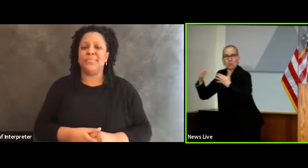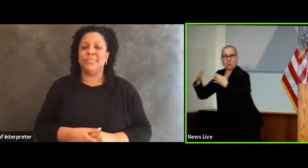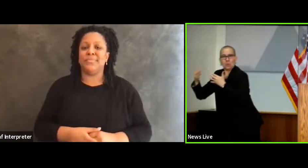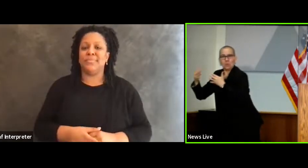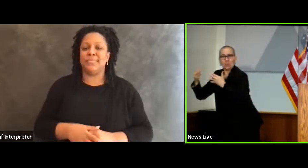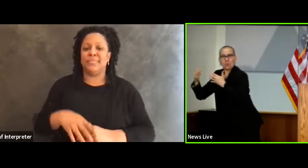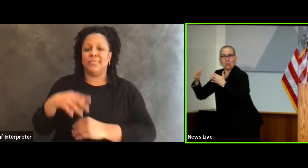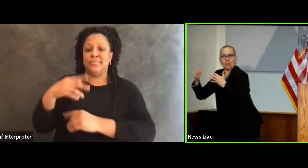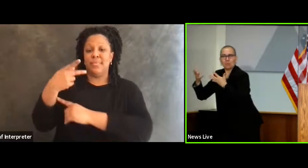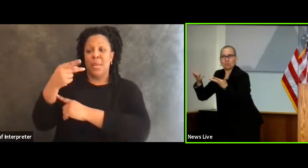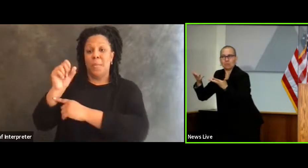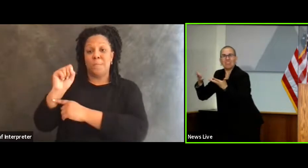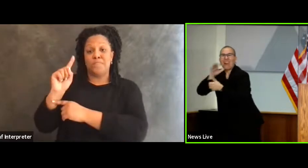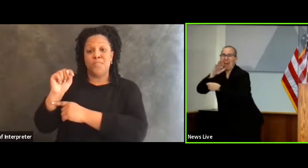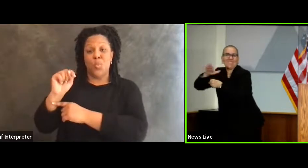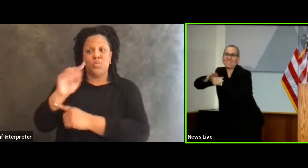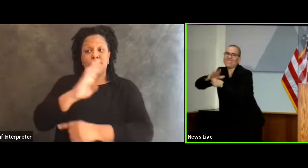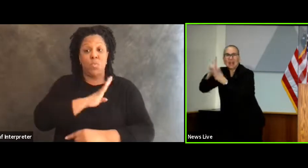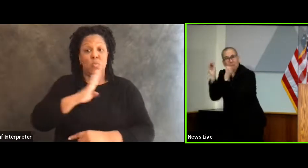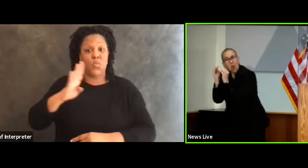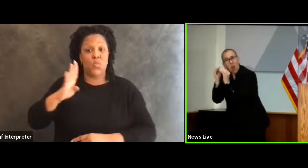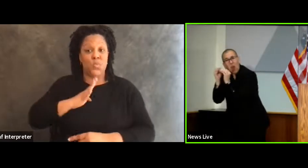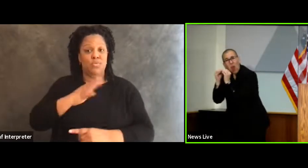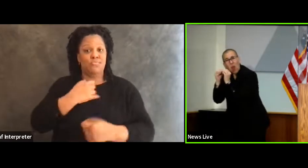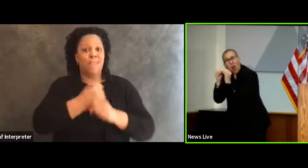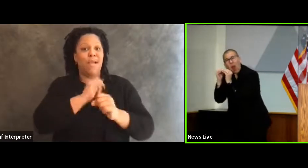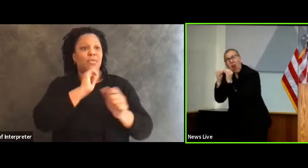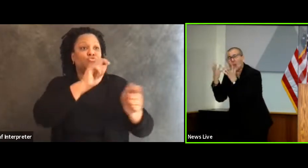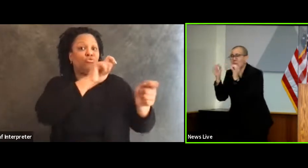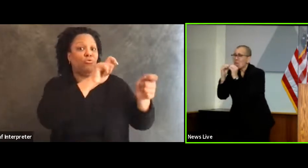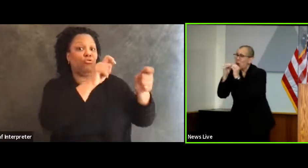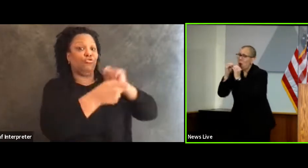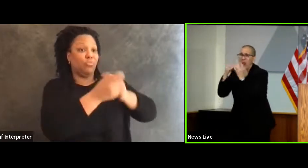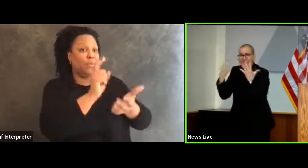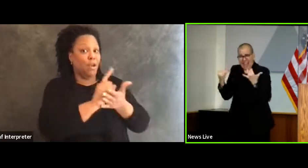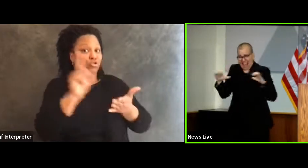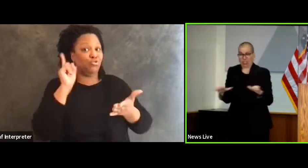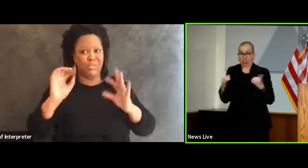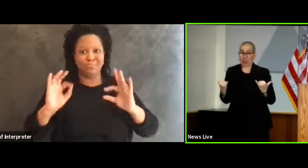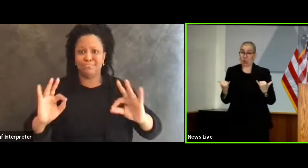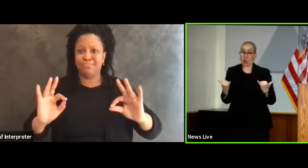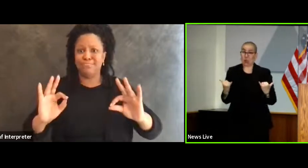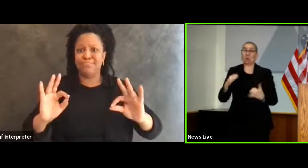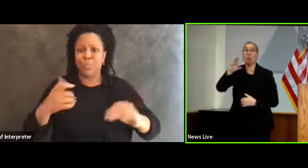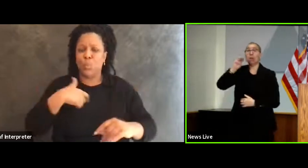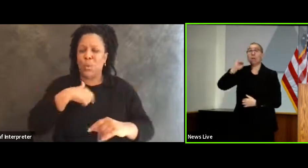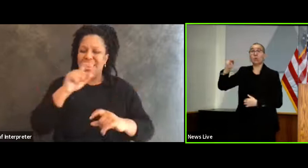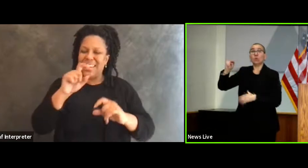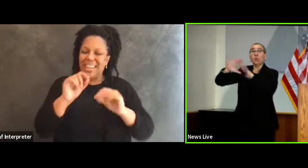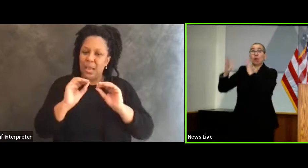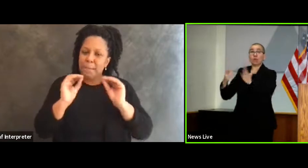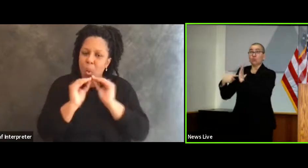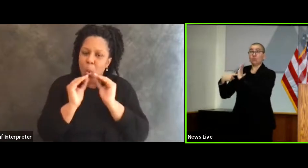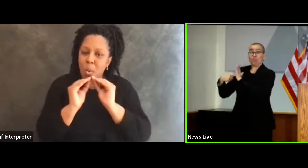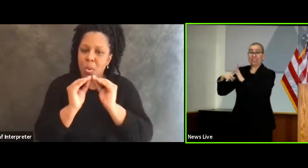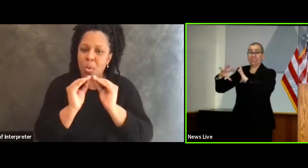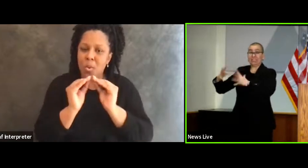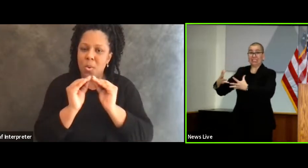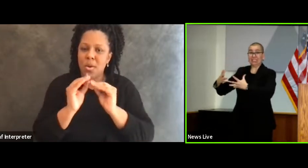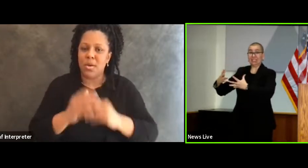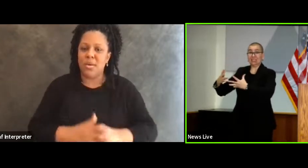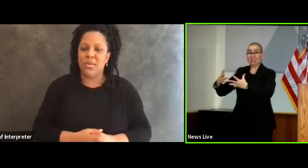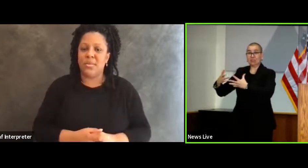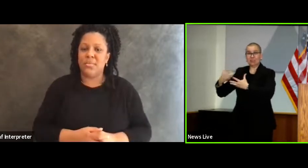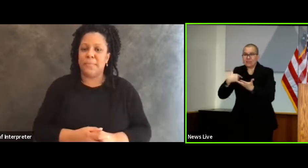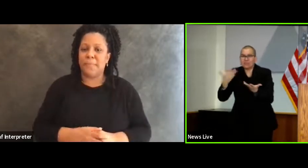for action now, and the Minnesota House of Representatives stands with them. We hear them, and we are determined